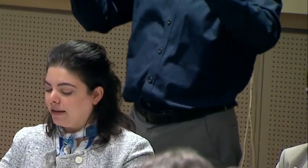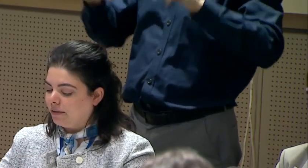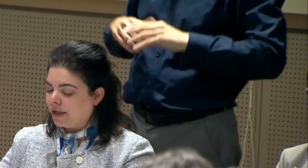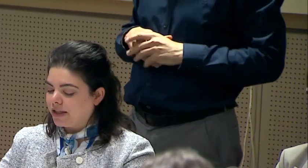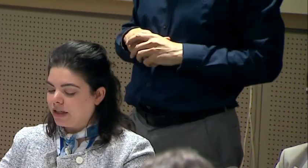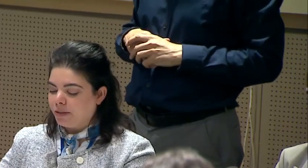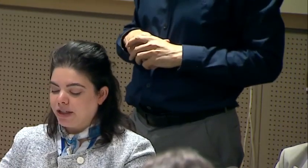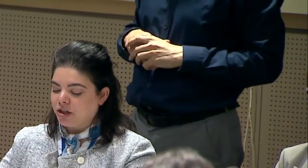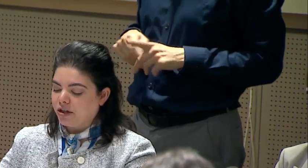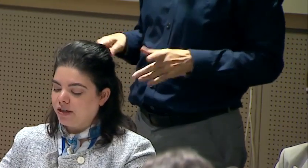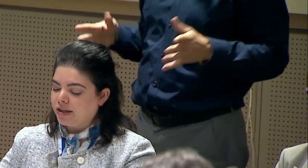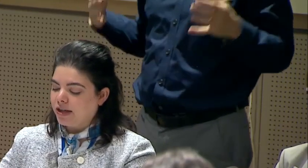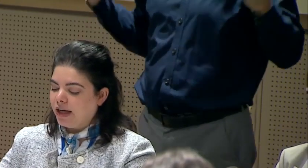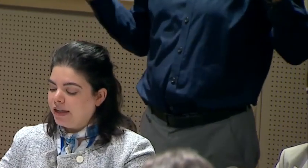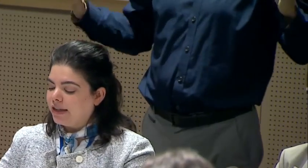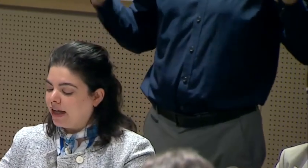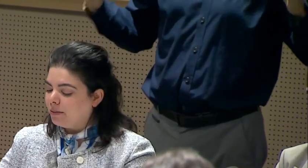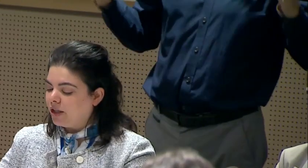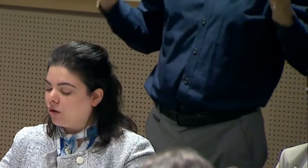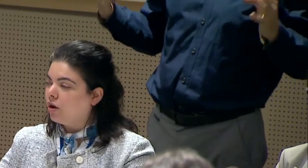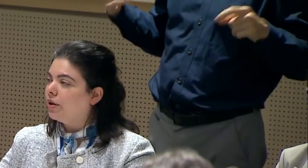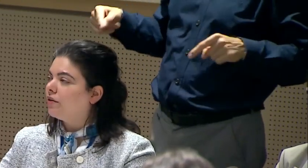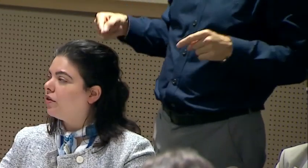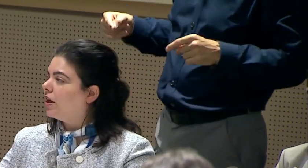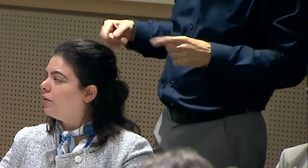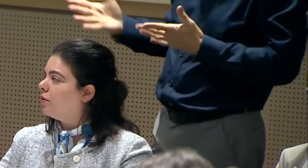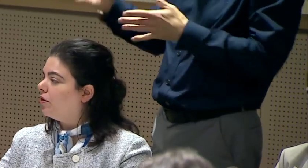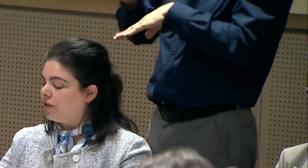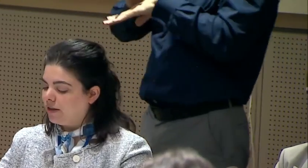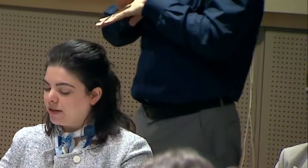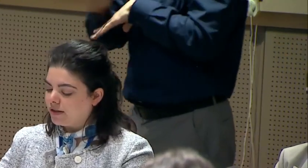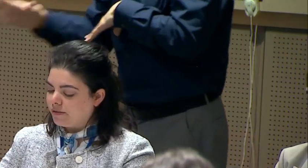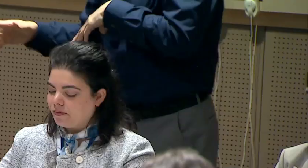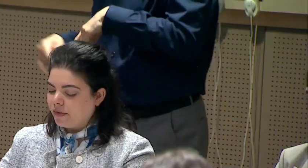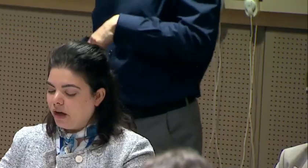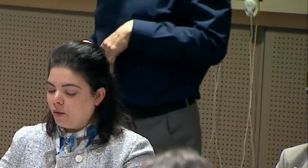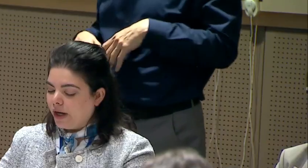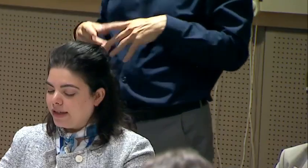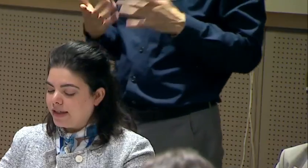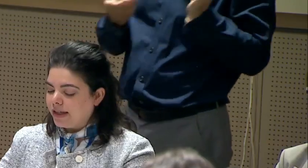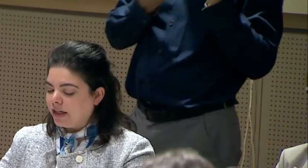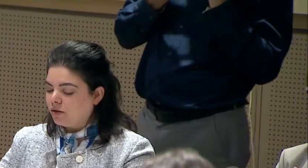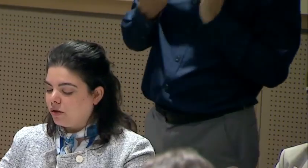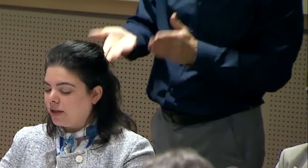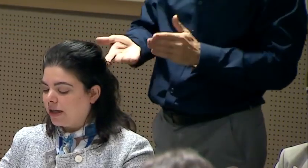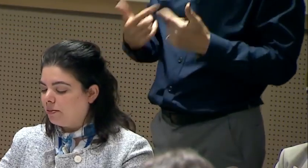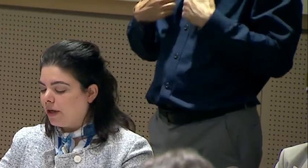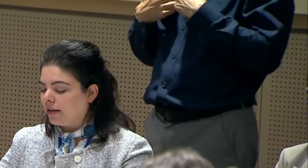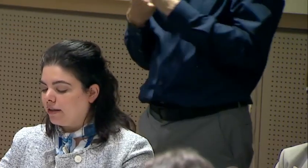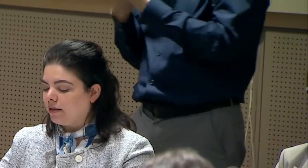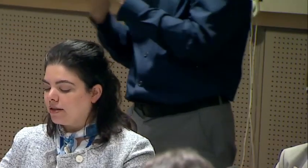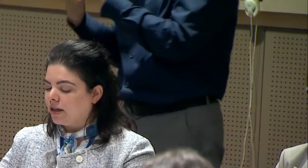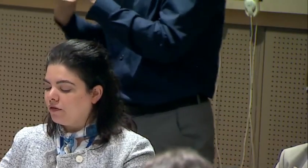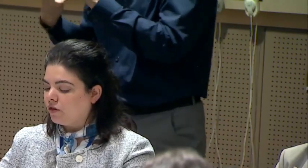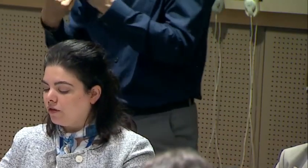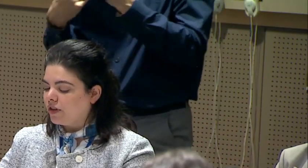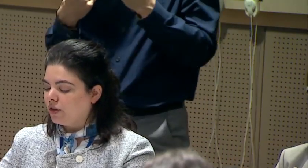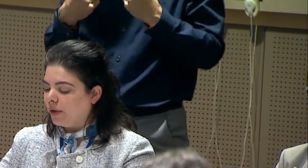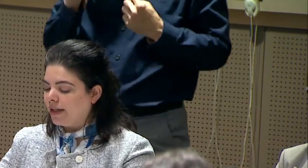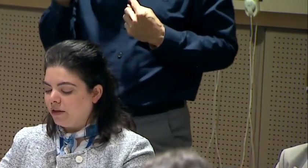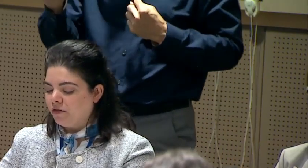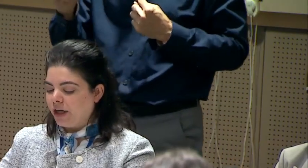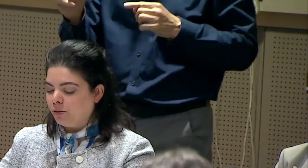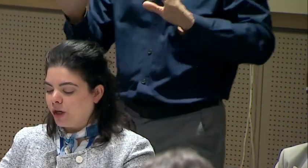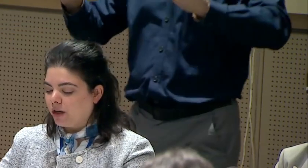among academics and practitioners that had been ongoing for a number of years, while seeking to connect partners involved